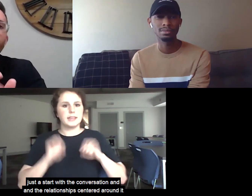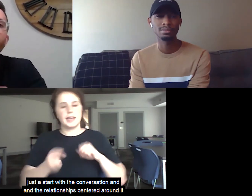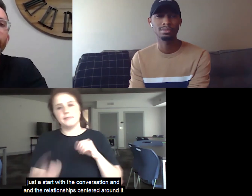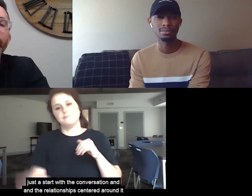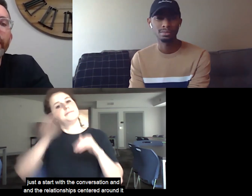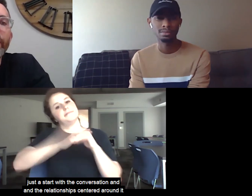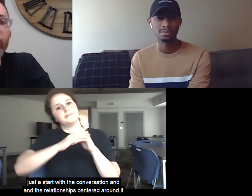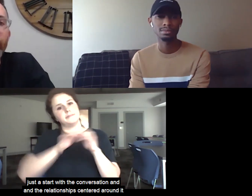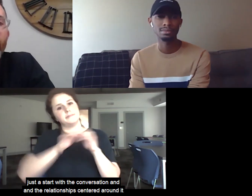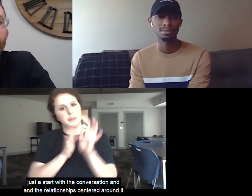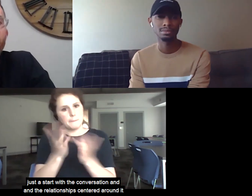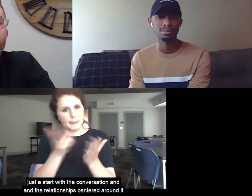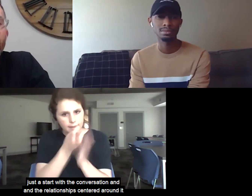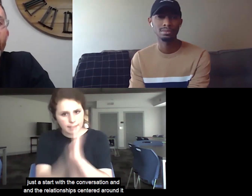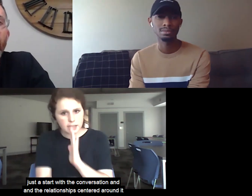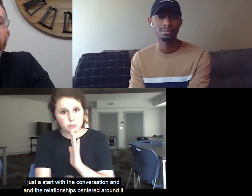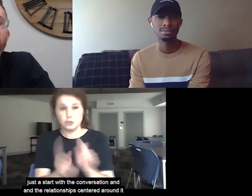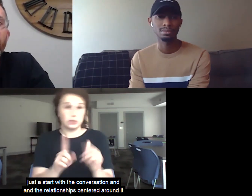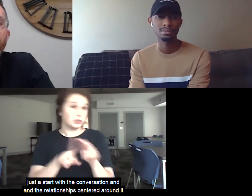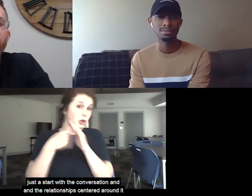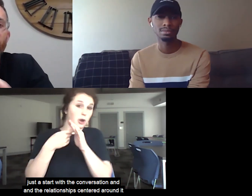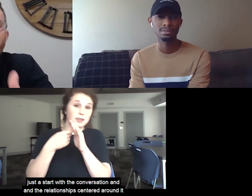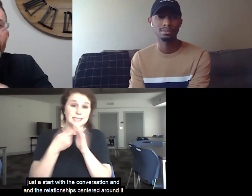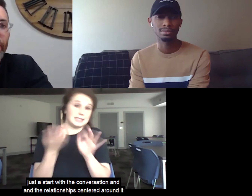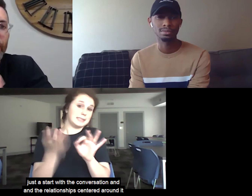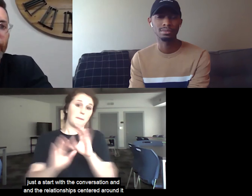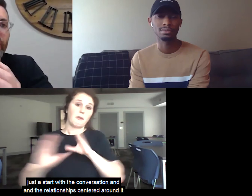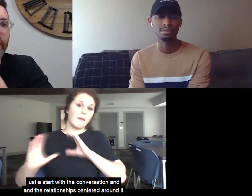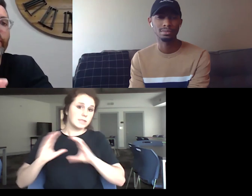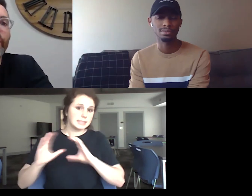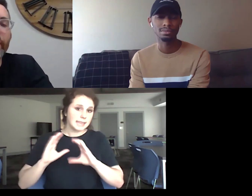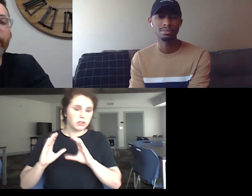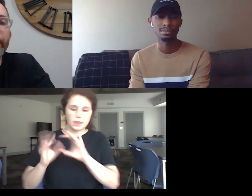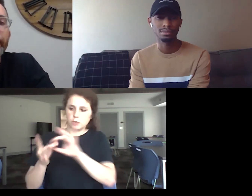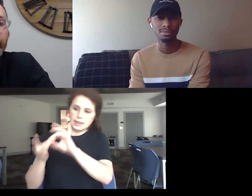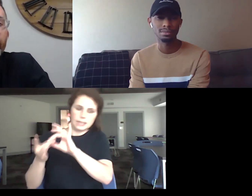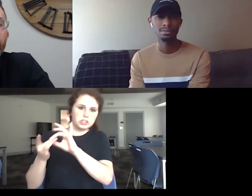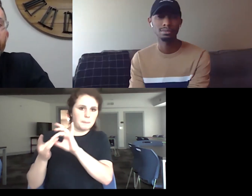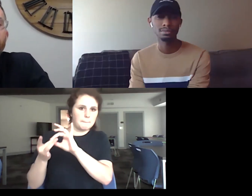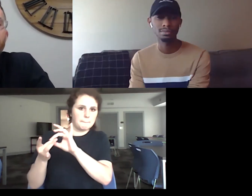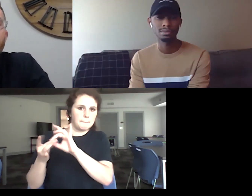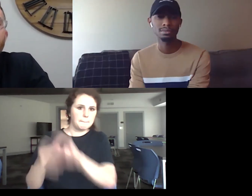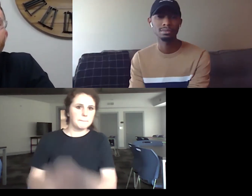just to start with the conversation and the relationships centered around